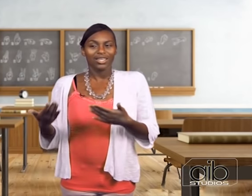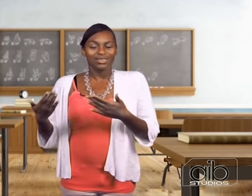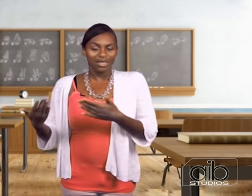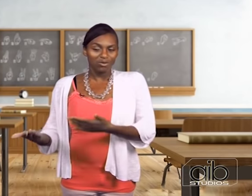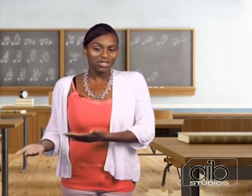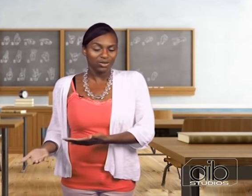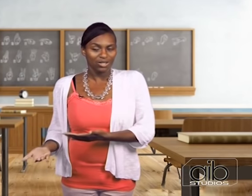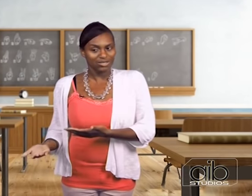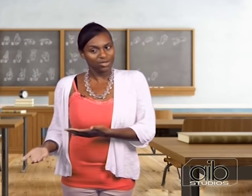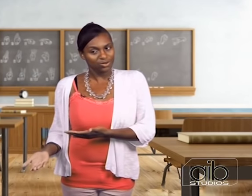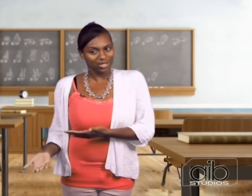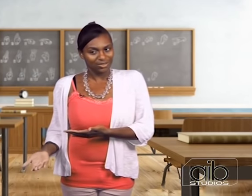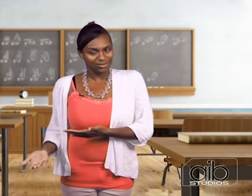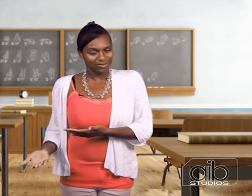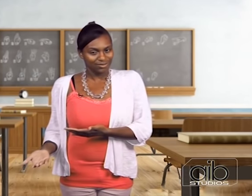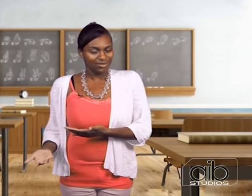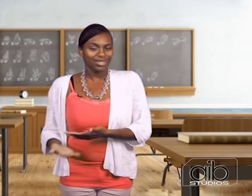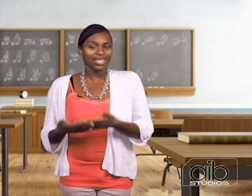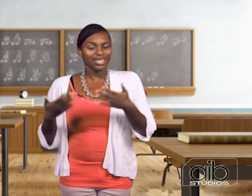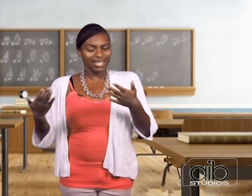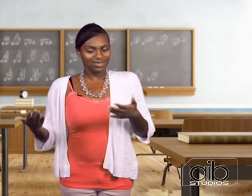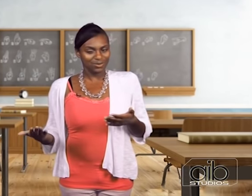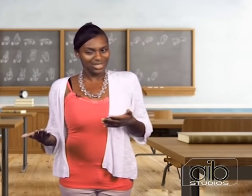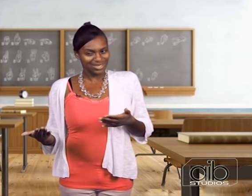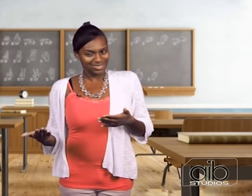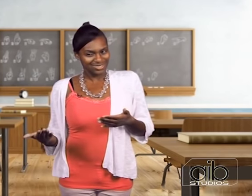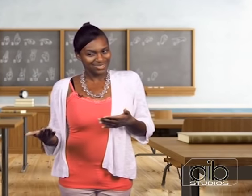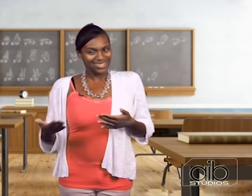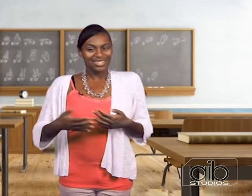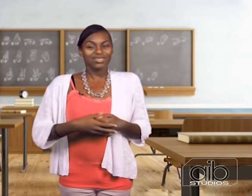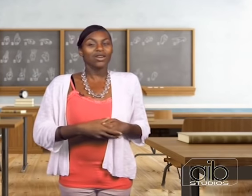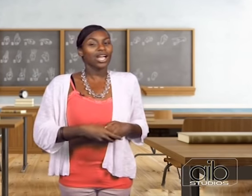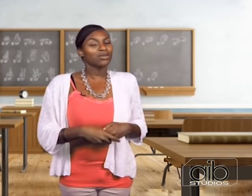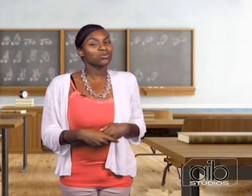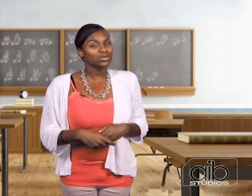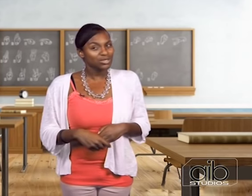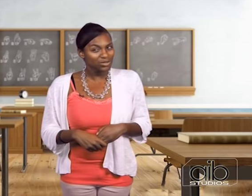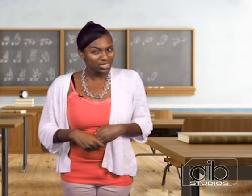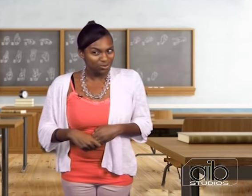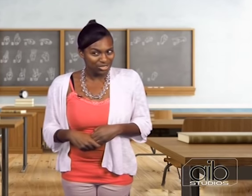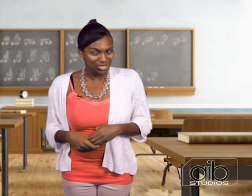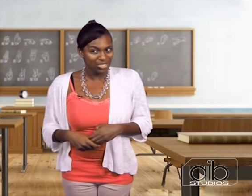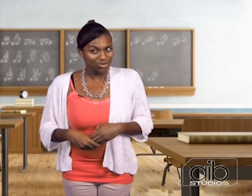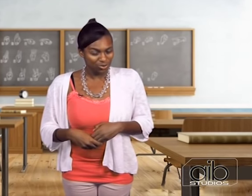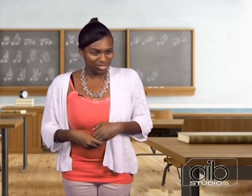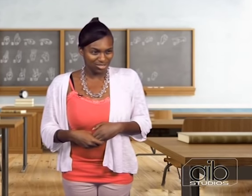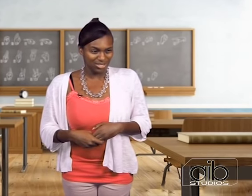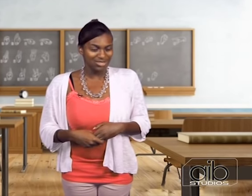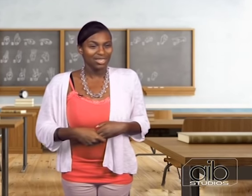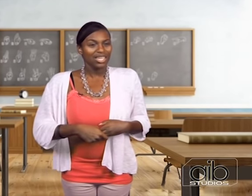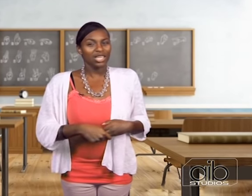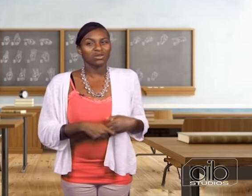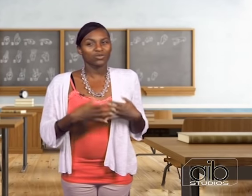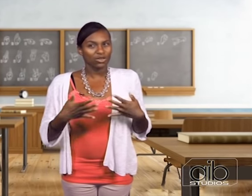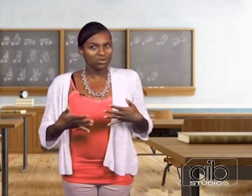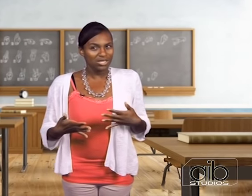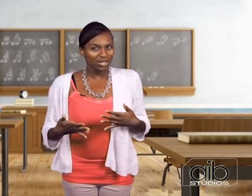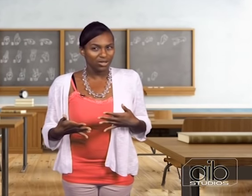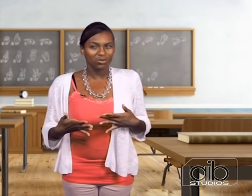they would be known as a coda. And that's what it is. So I really, really appreciate your questions. And before we go, we're